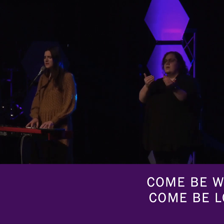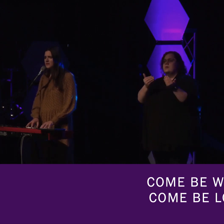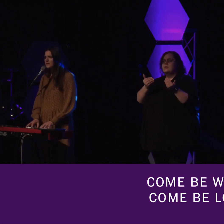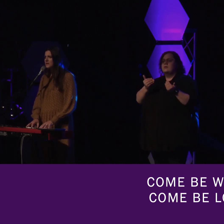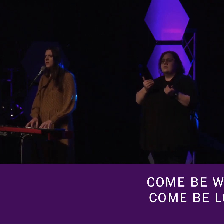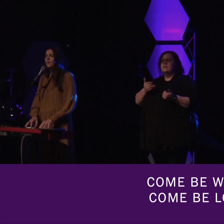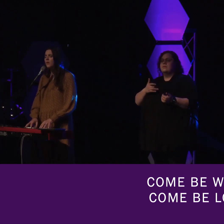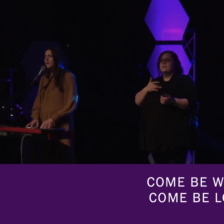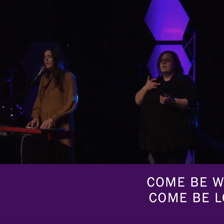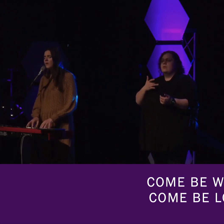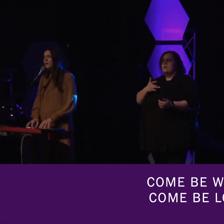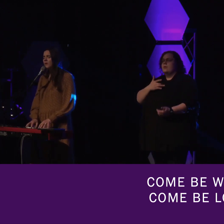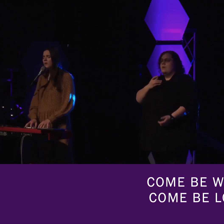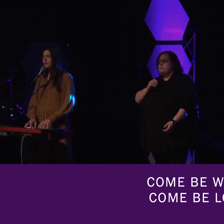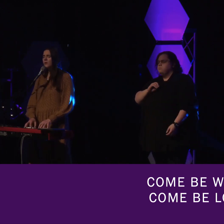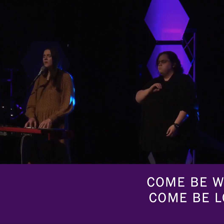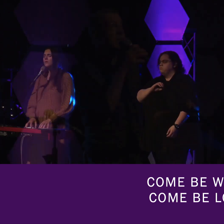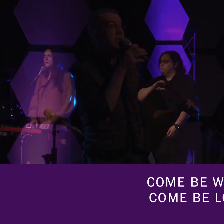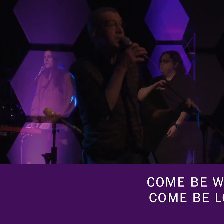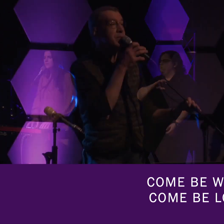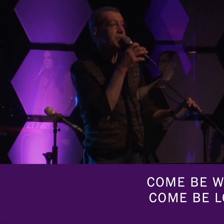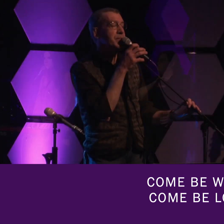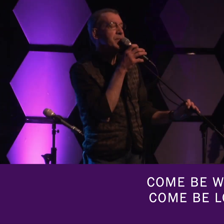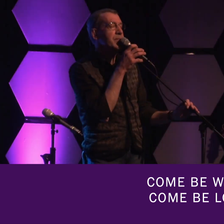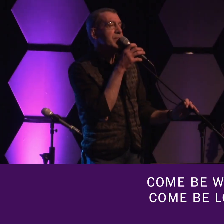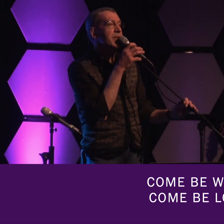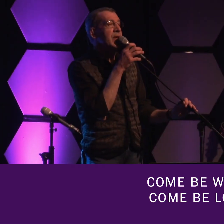Come be whole.